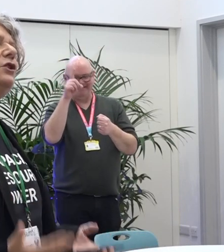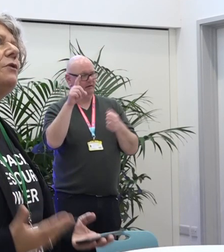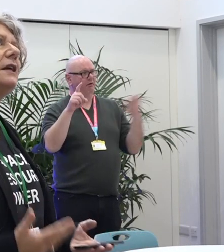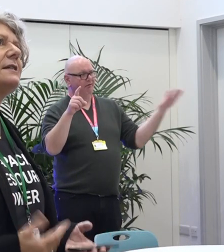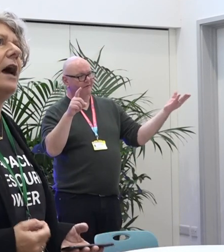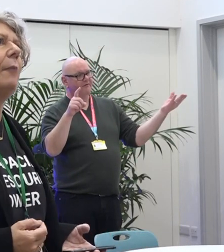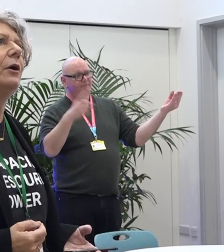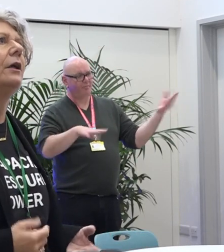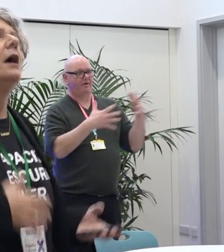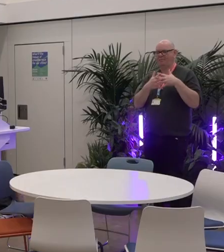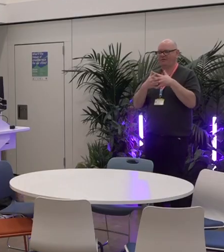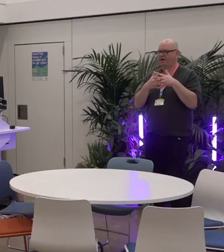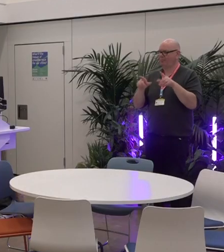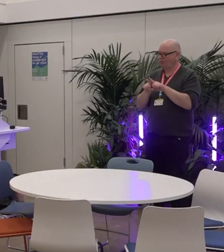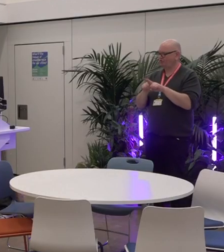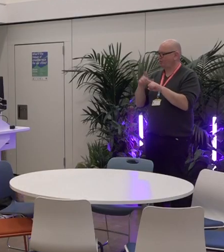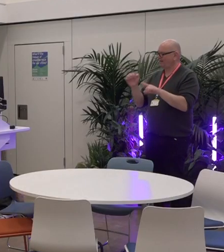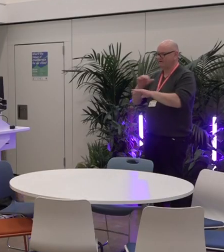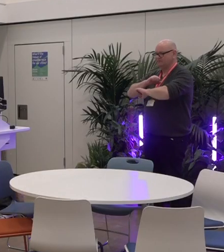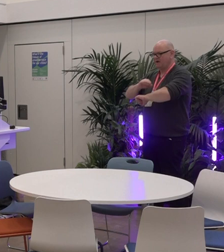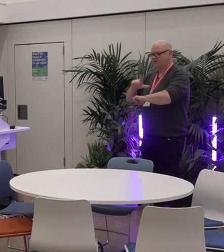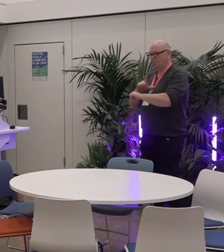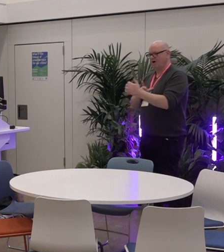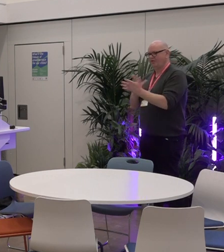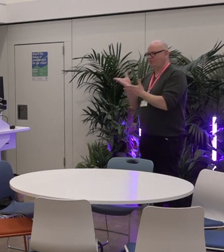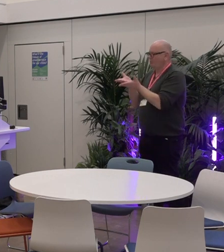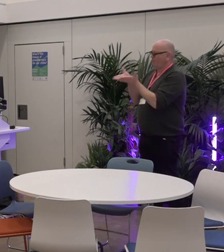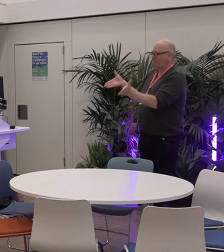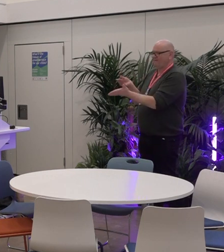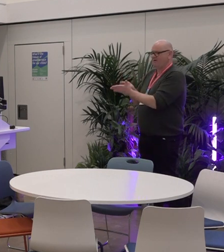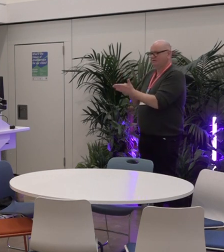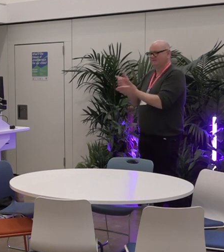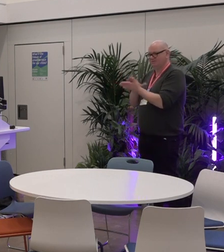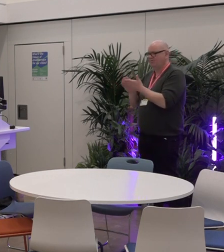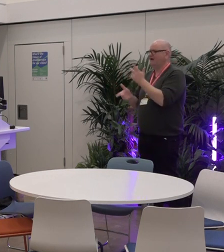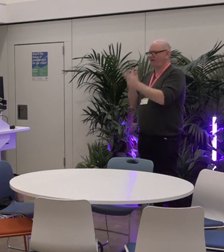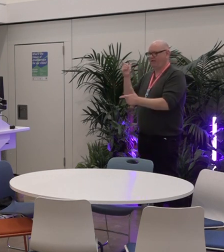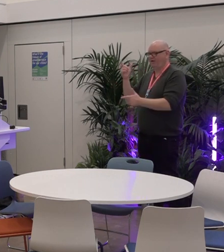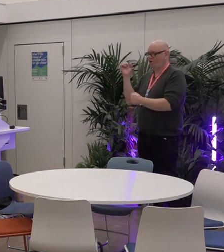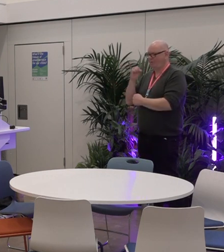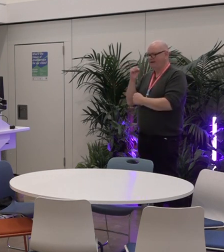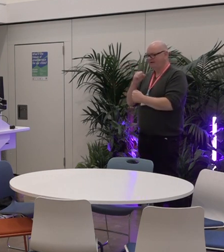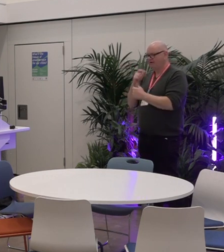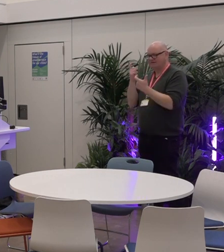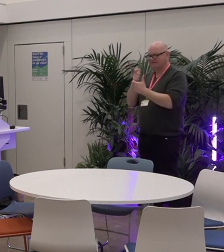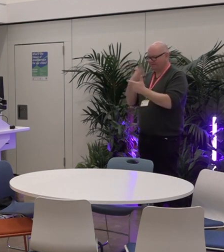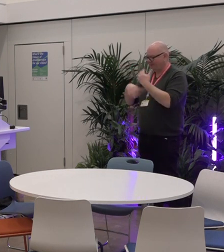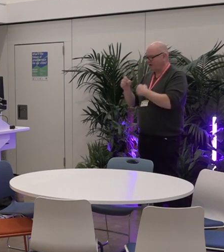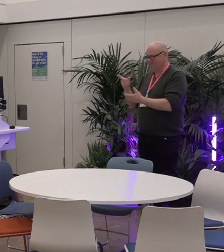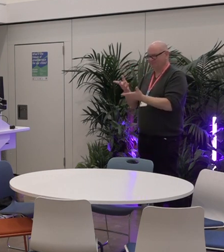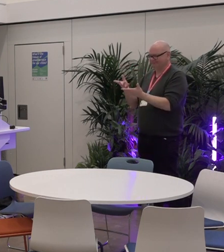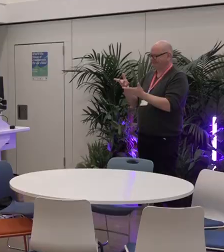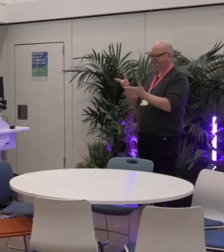for new things to happen and for a platform for other comedians to make their livings and actually expand on a